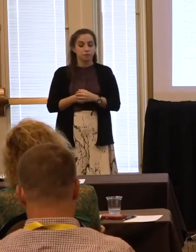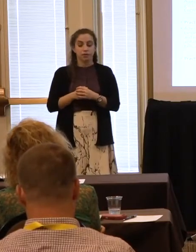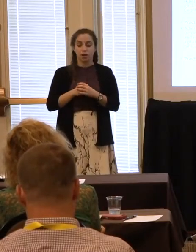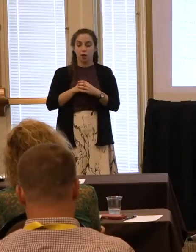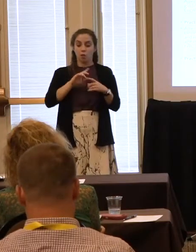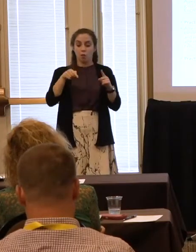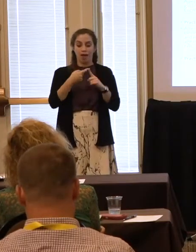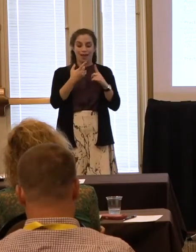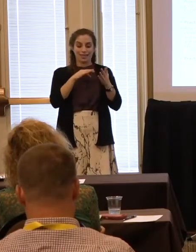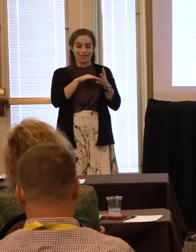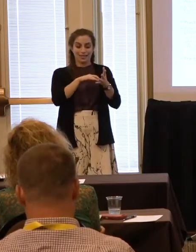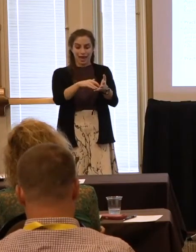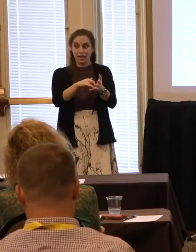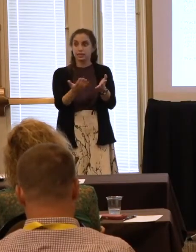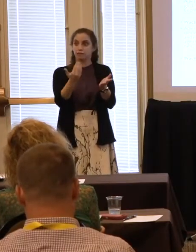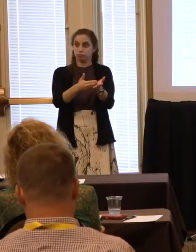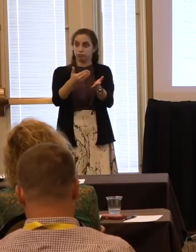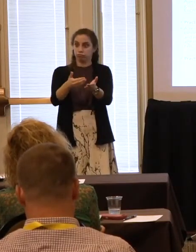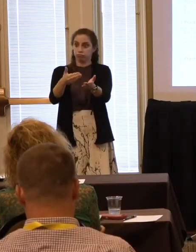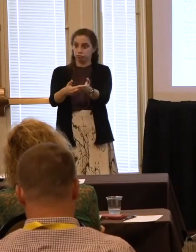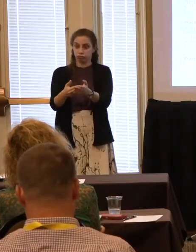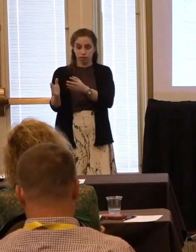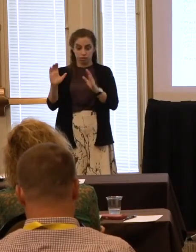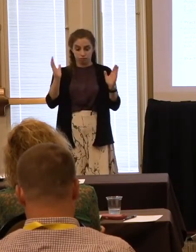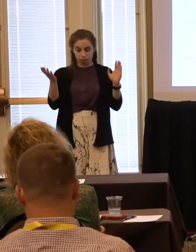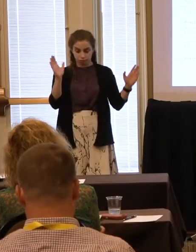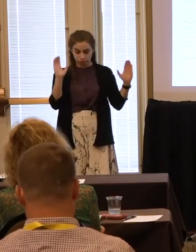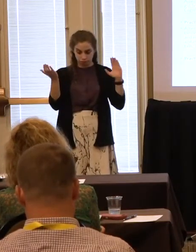studies are replicated, looking at the same treatment from